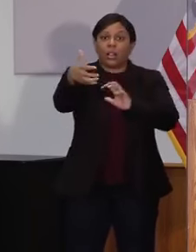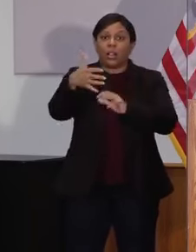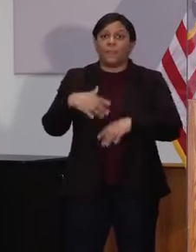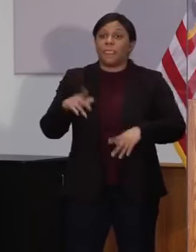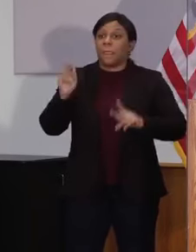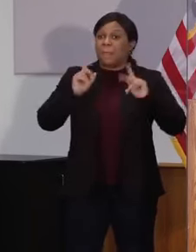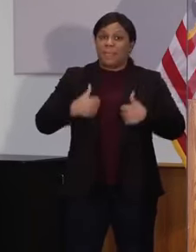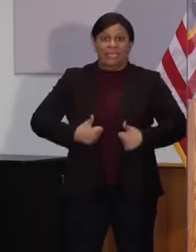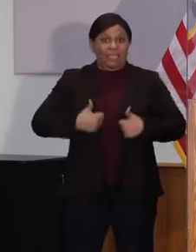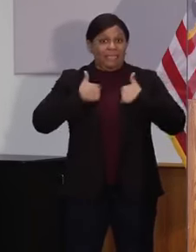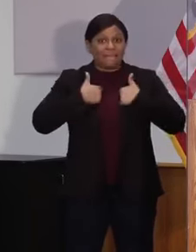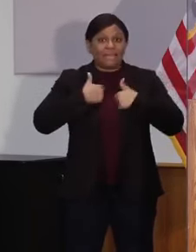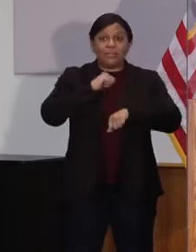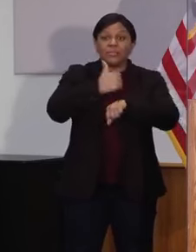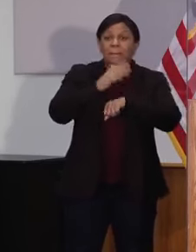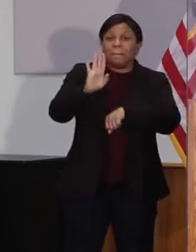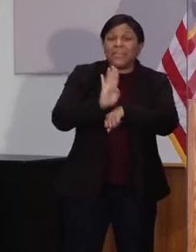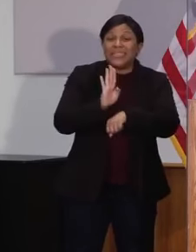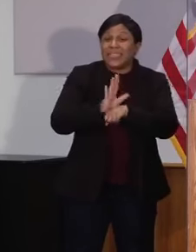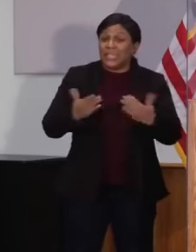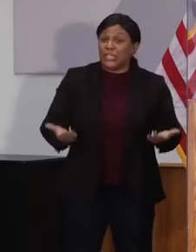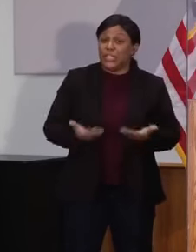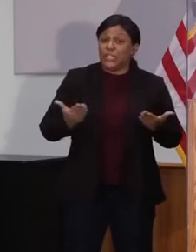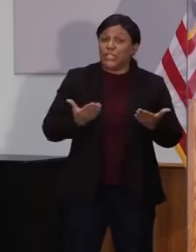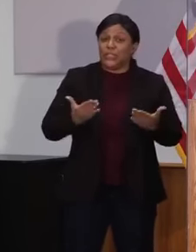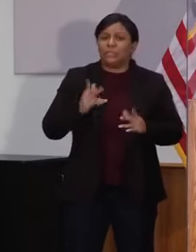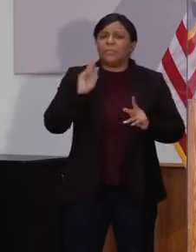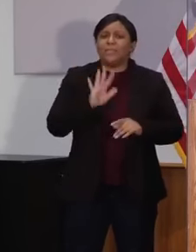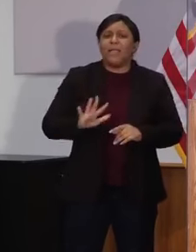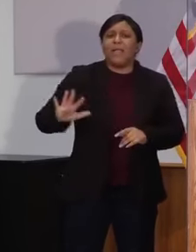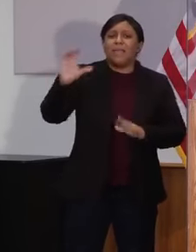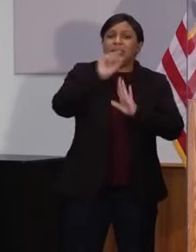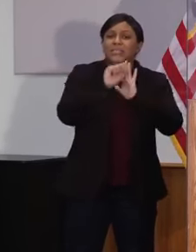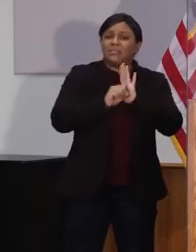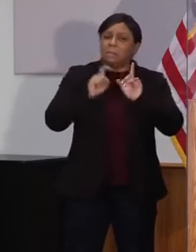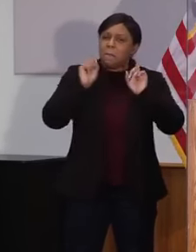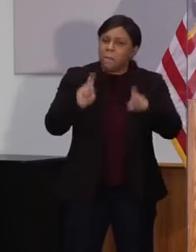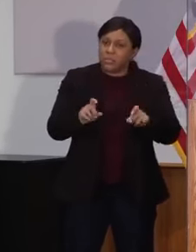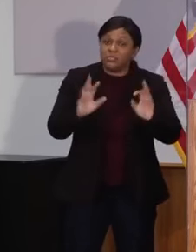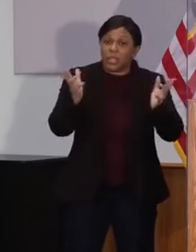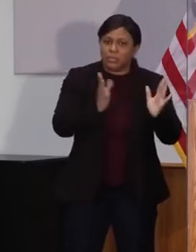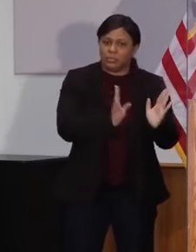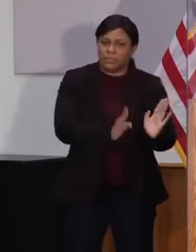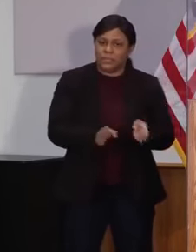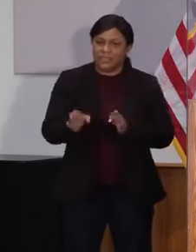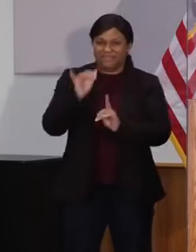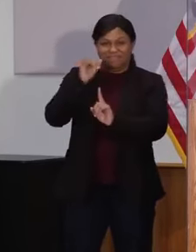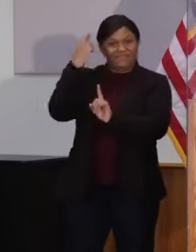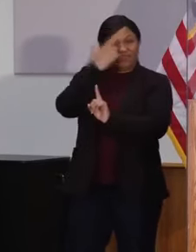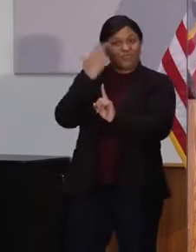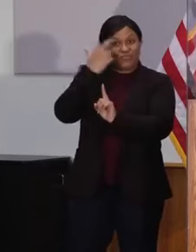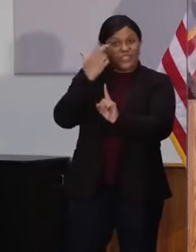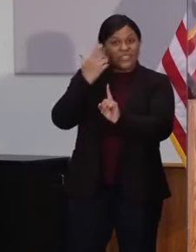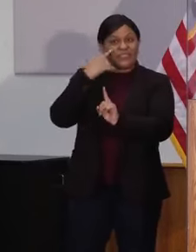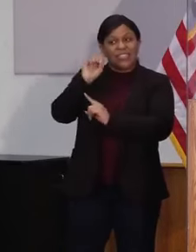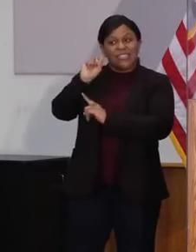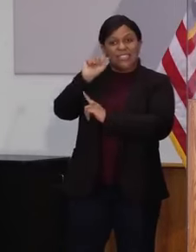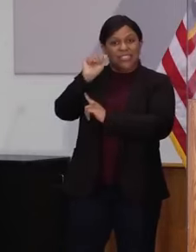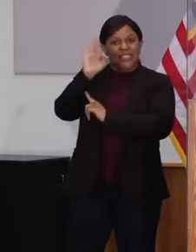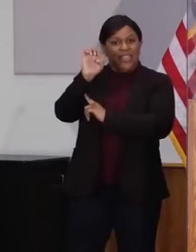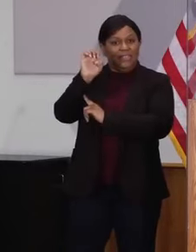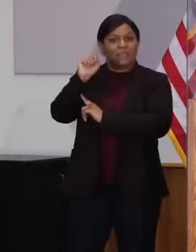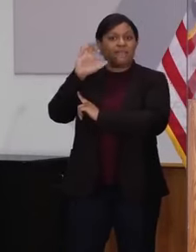all over the state. We must be prepared, and that's what the SAFE Act, SAFE Account is all about. Heather, turn it back to you. Thank you,